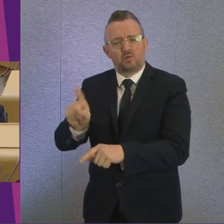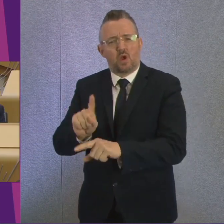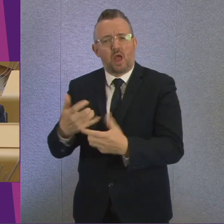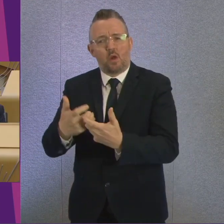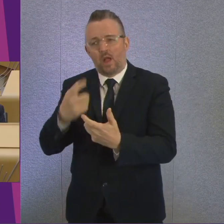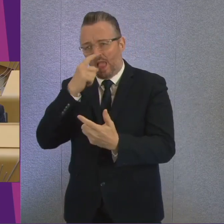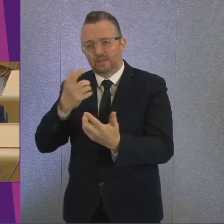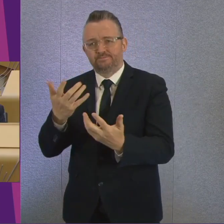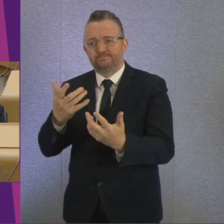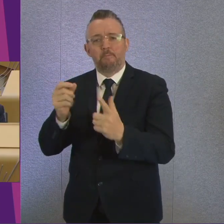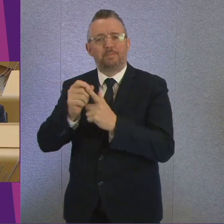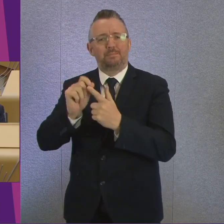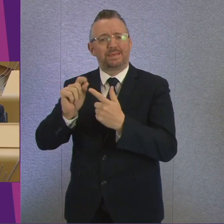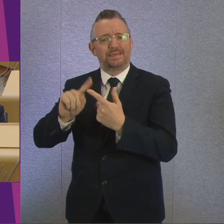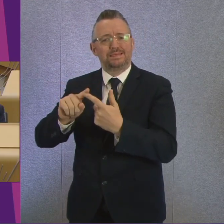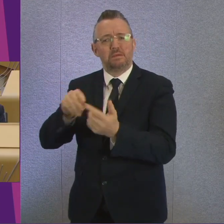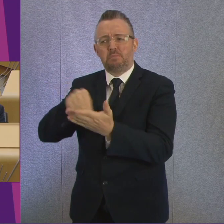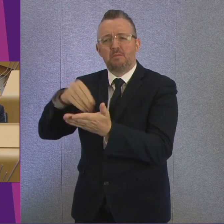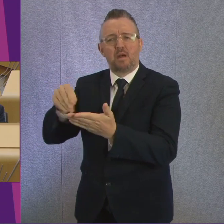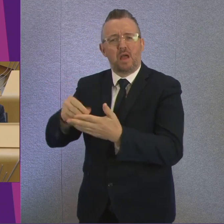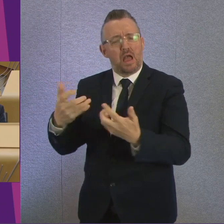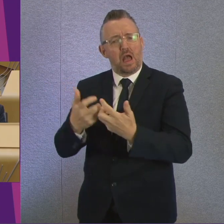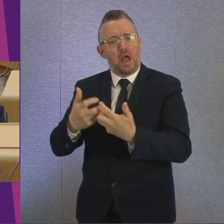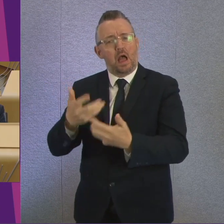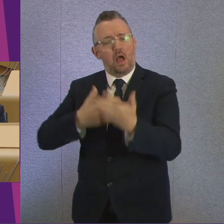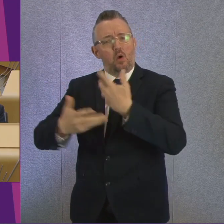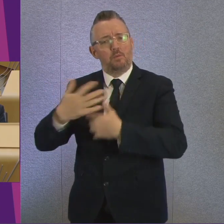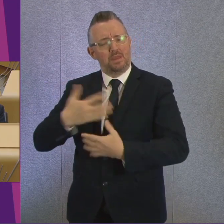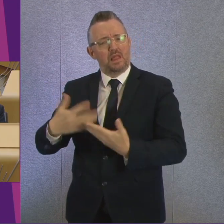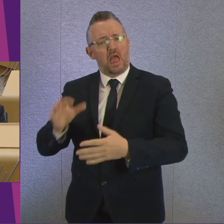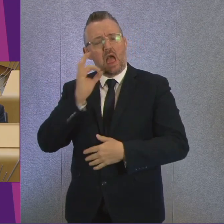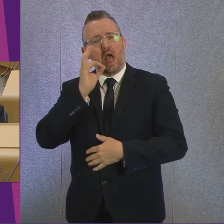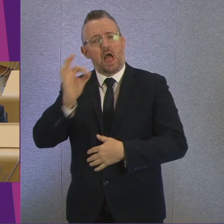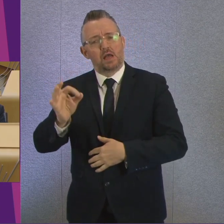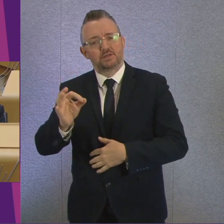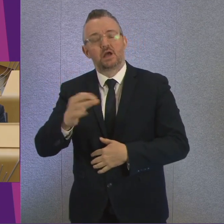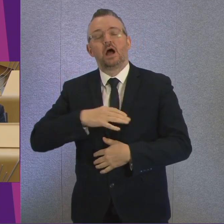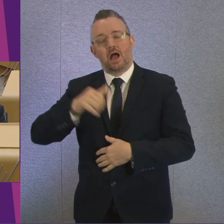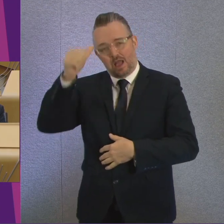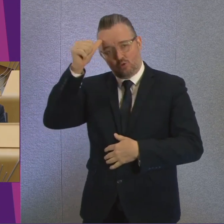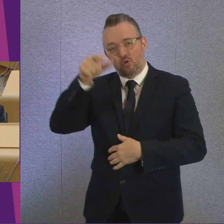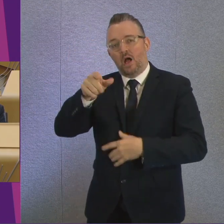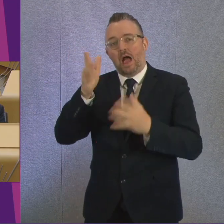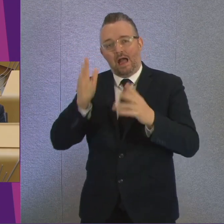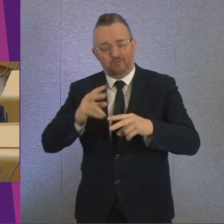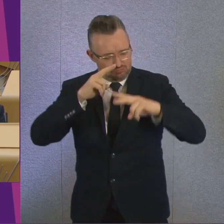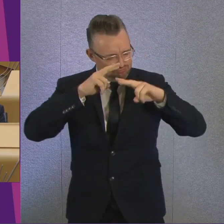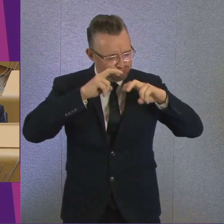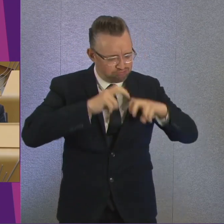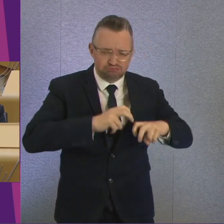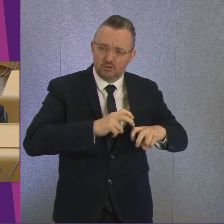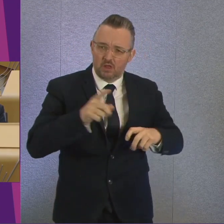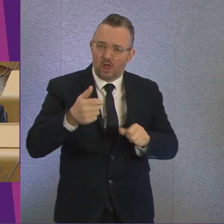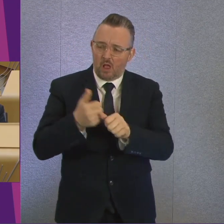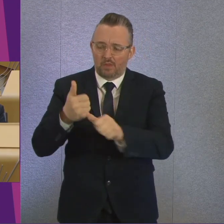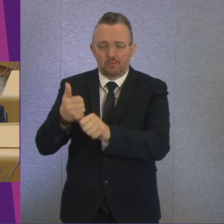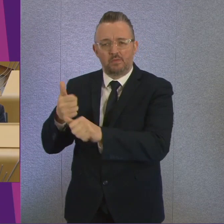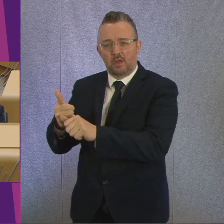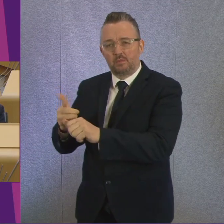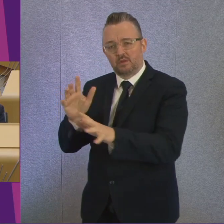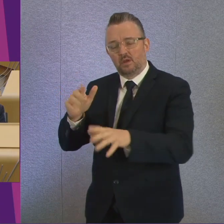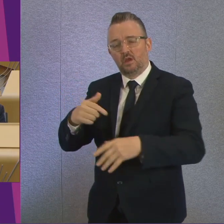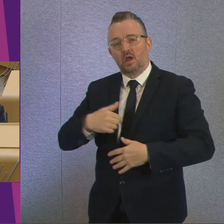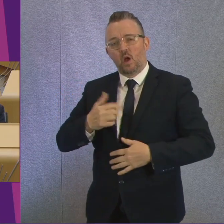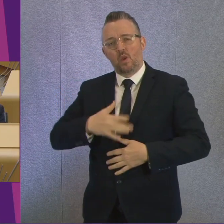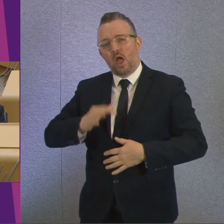access PPE. And I recognise, of course, there is the need for due diligence, as you indicated in your answer, but can I ask on behalf